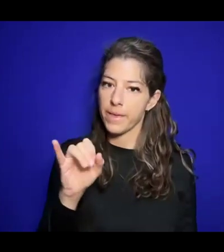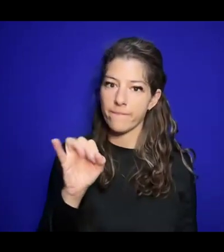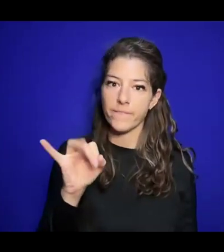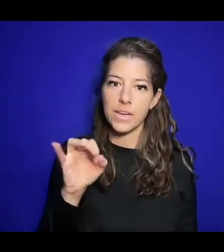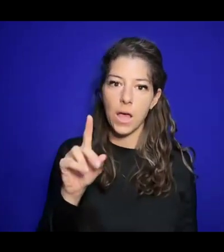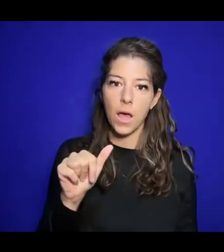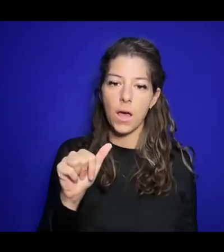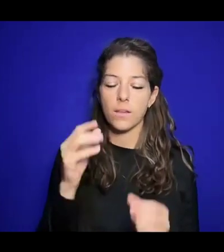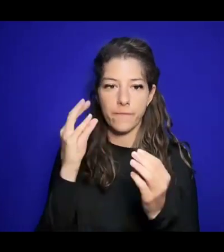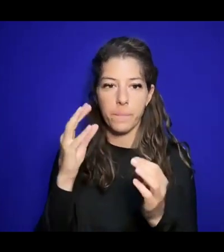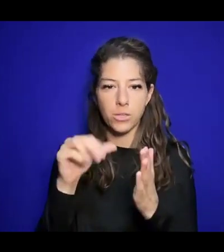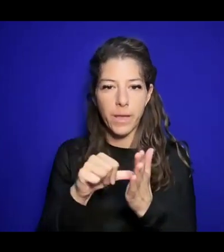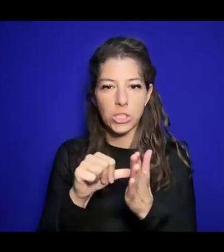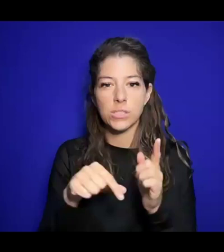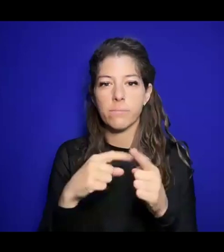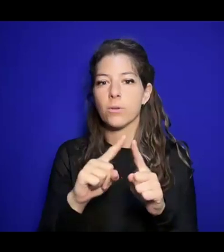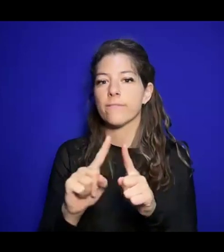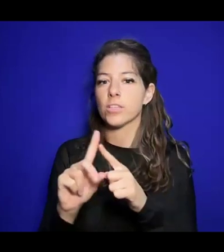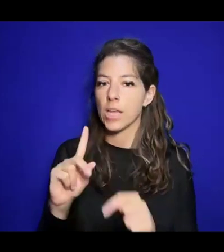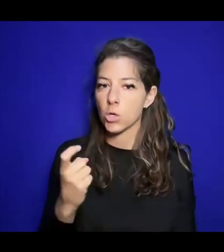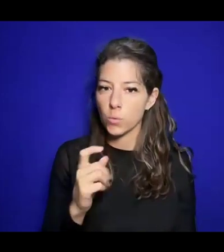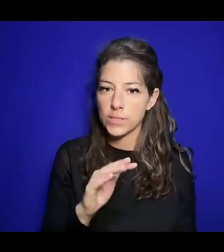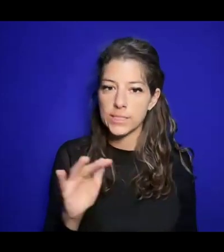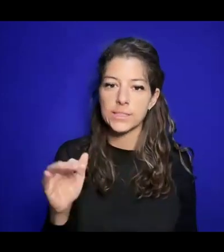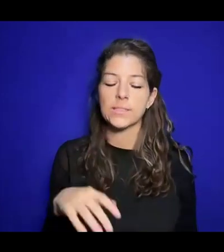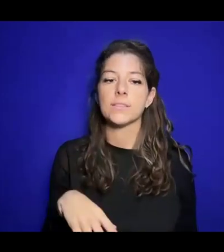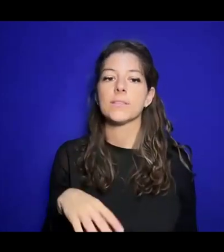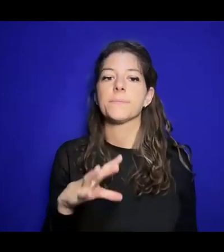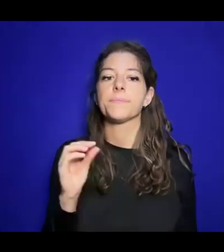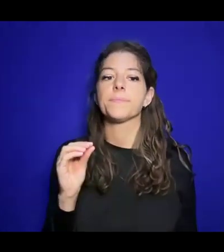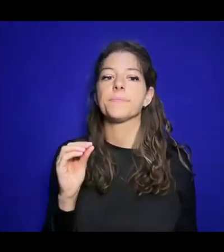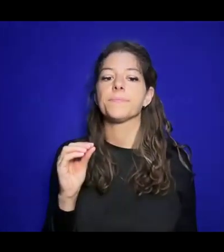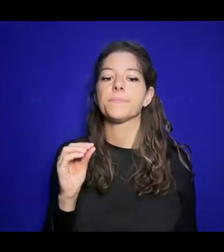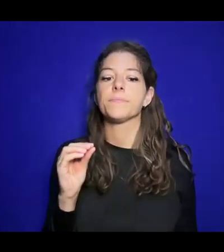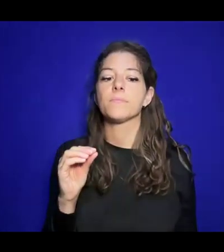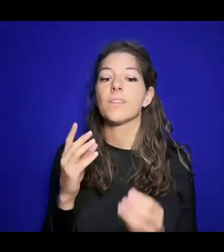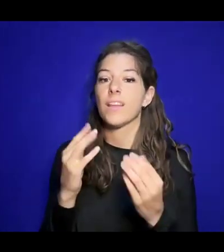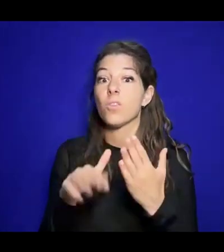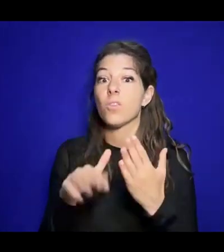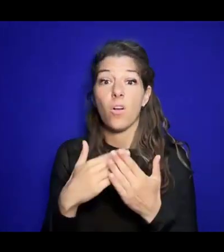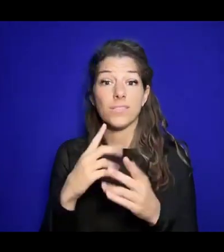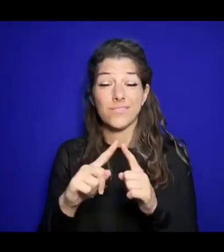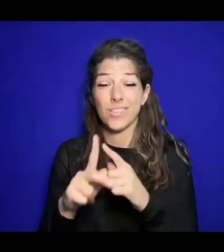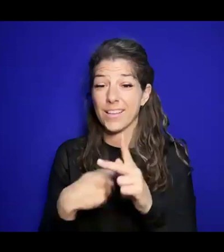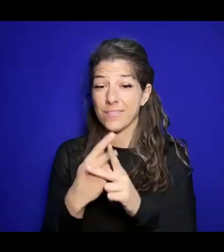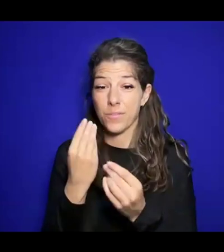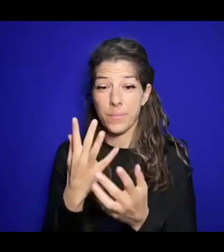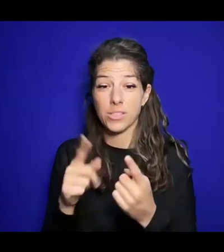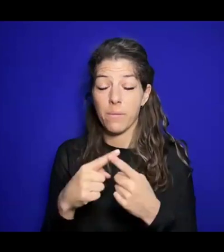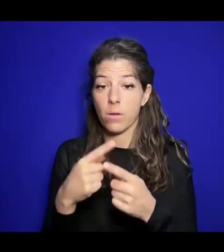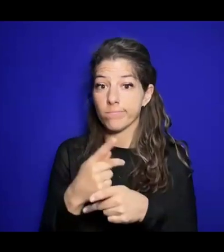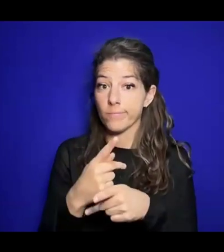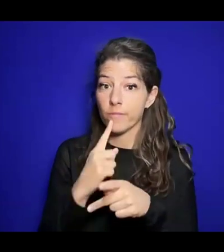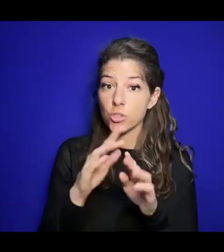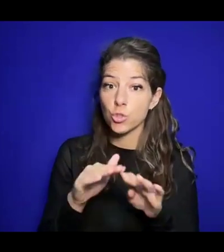There's information pages about different diagnoses. And so that gives all kinds of information about caring for